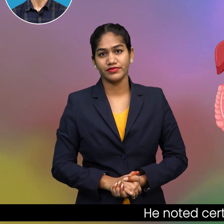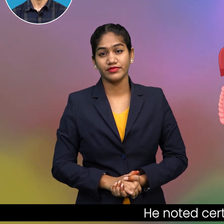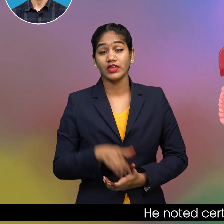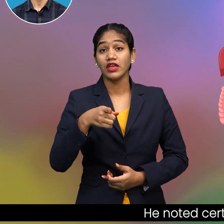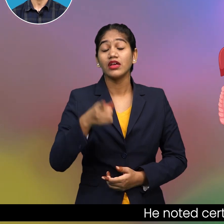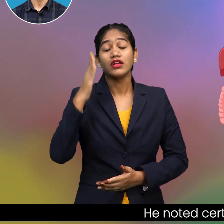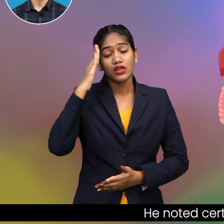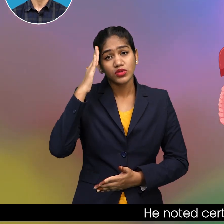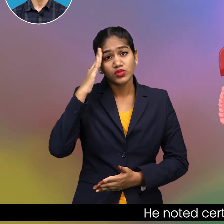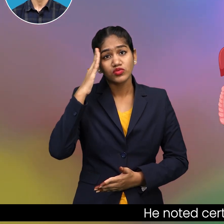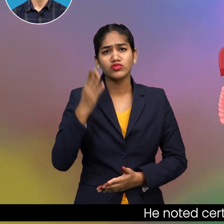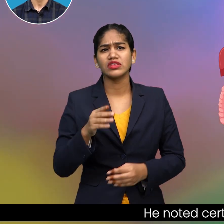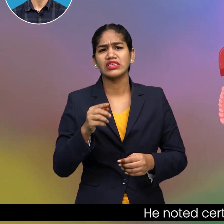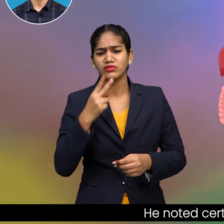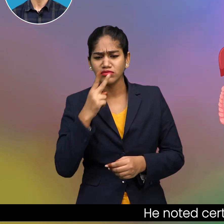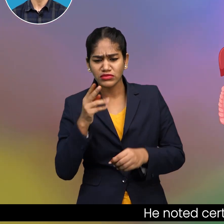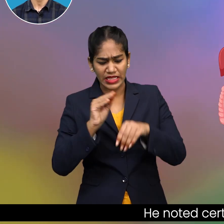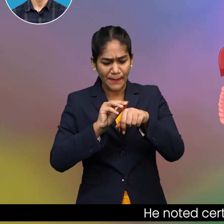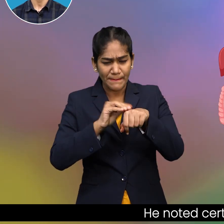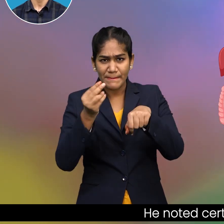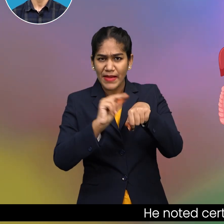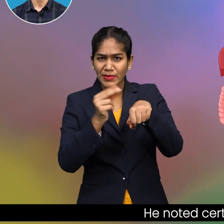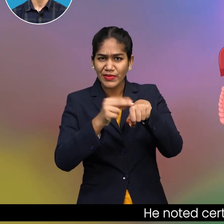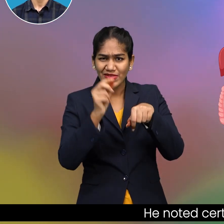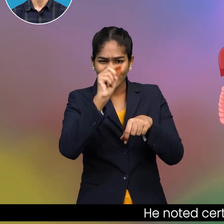He noted certain patches of cells